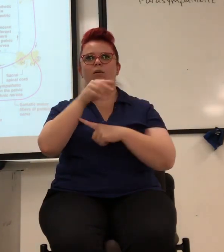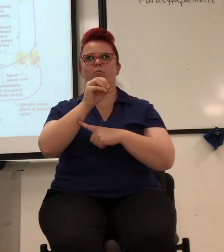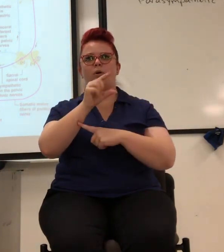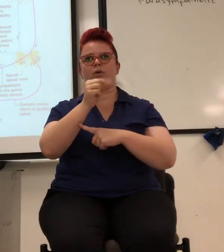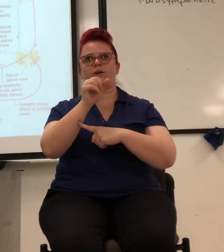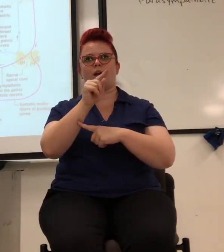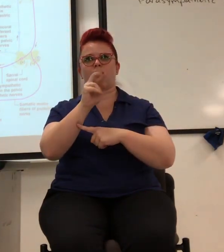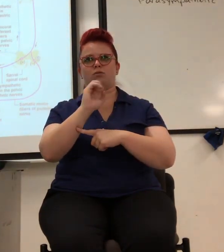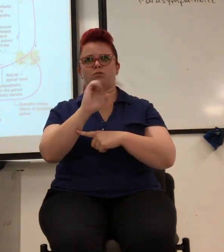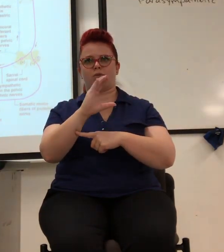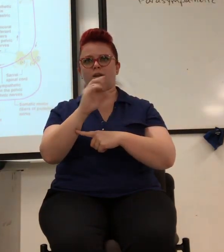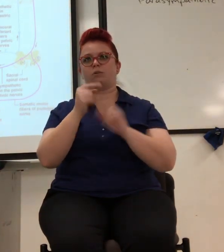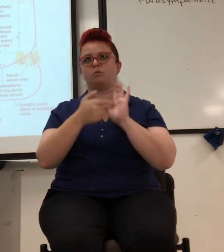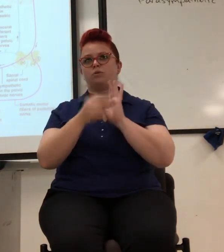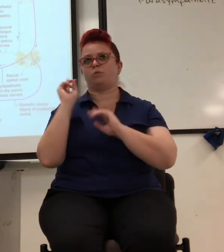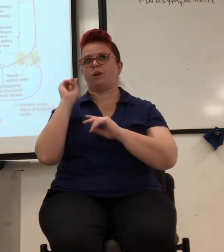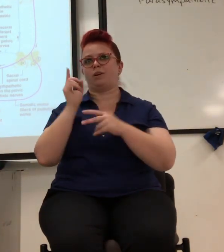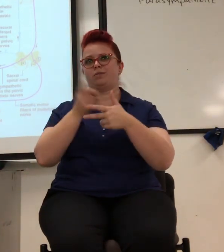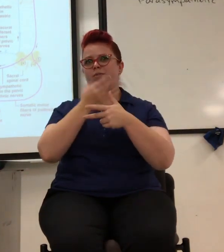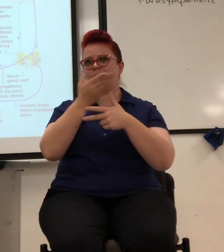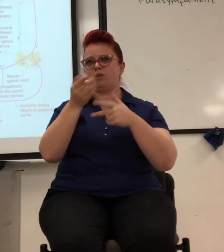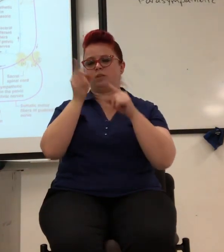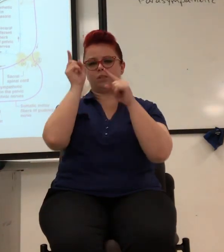Follow the parasympathetic efferents.